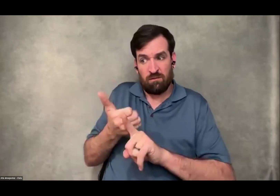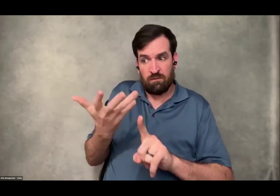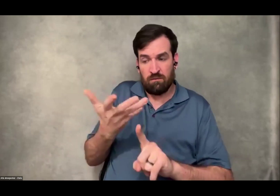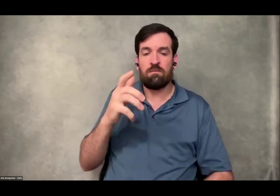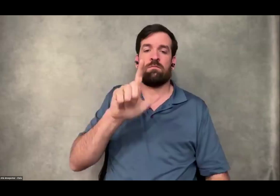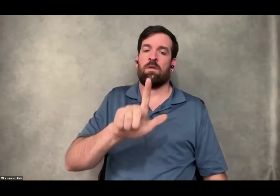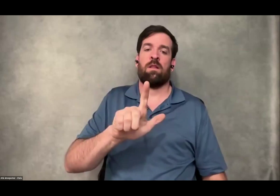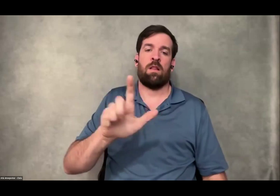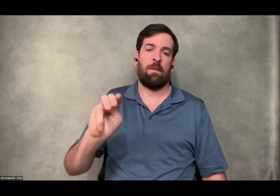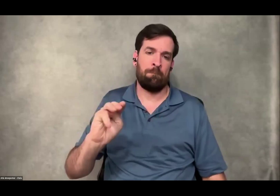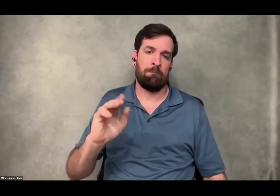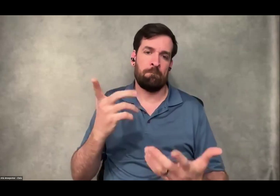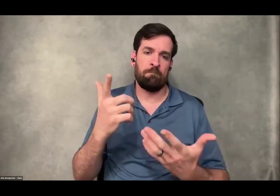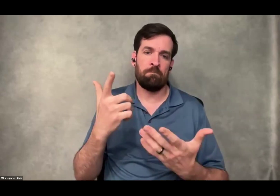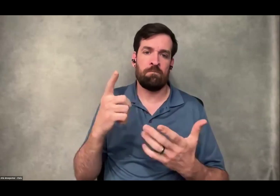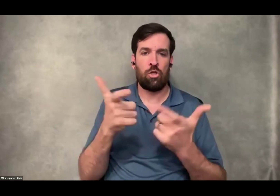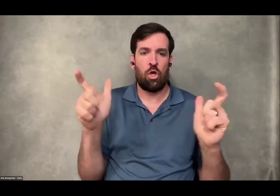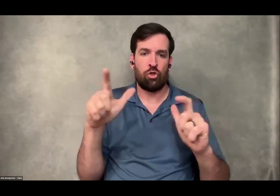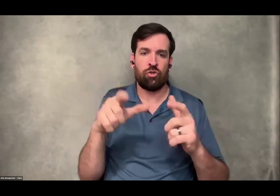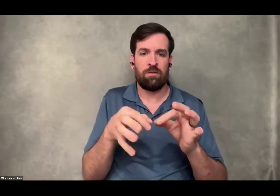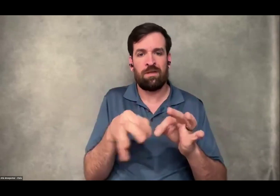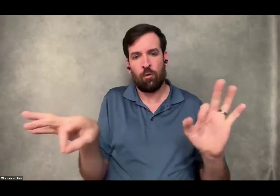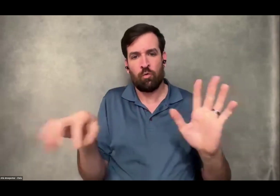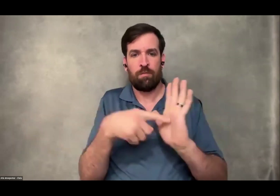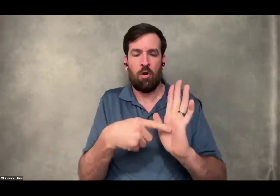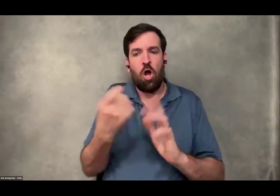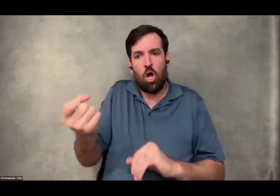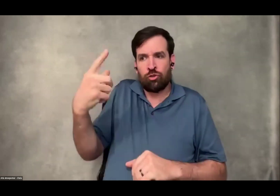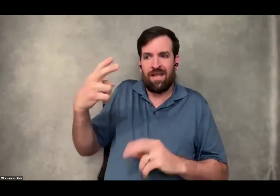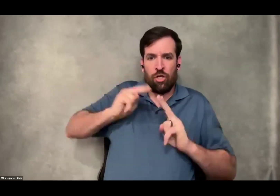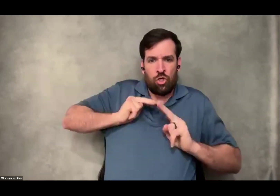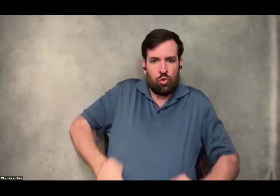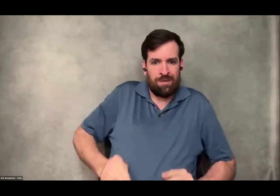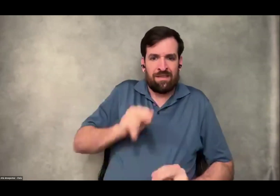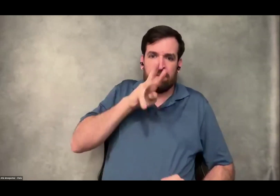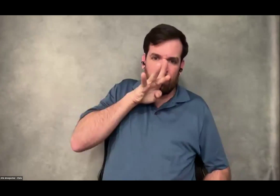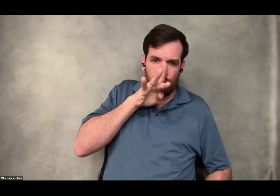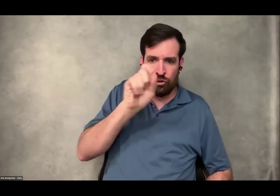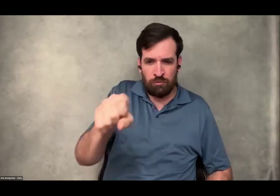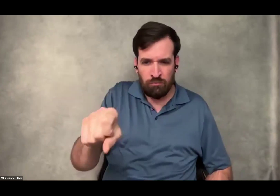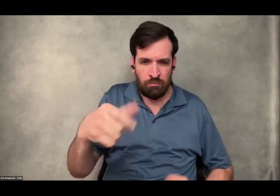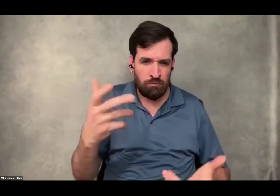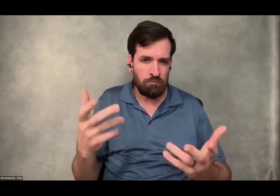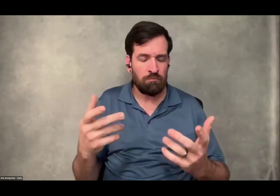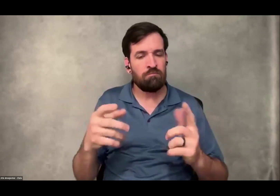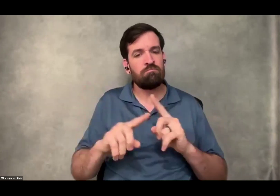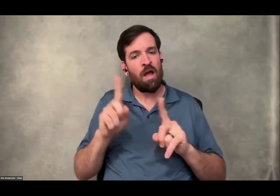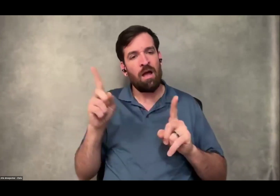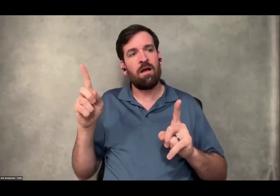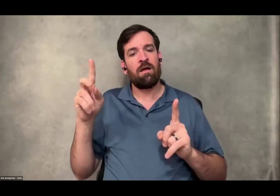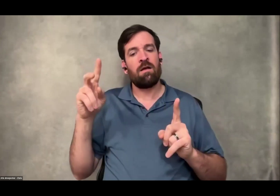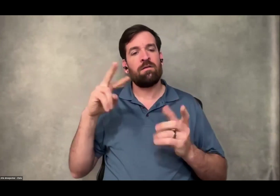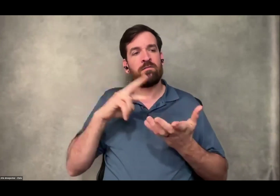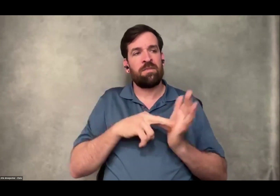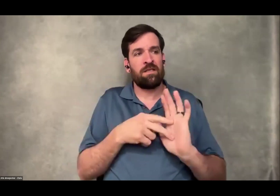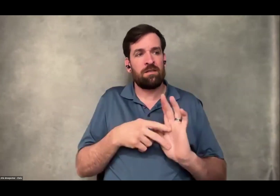are really good at understanding natural human speech, right? But that means that sometimes they